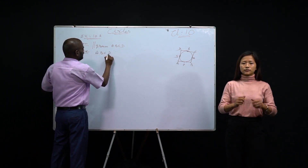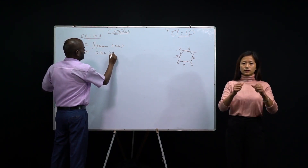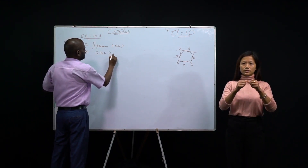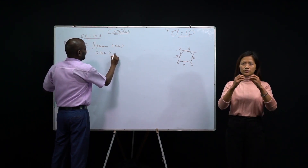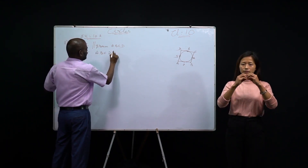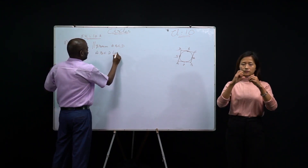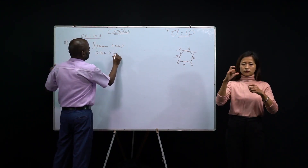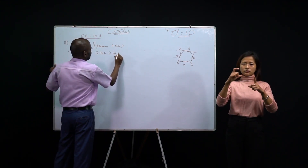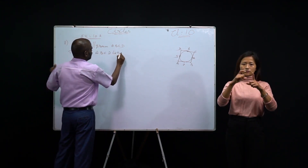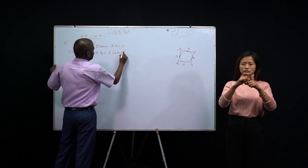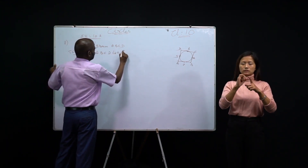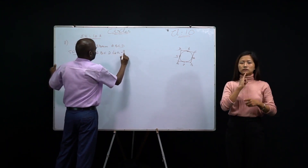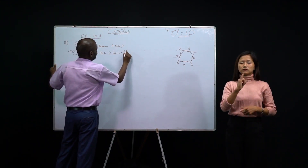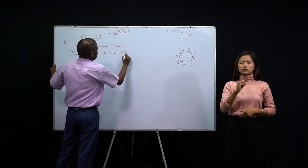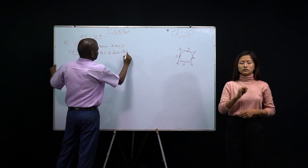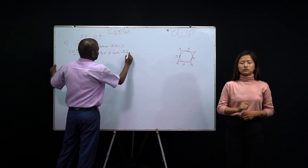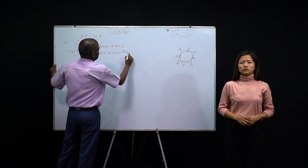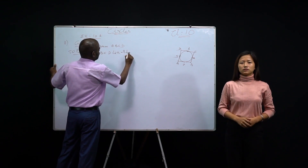ABCD is a